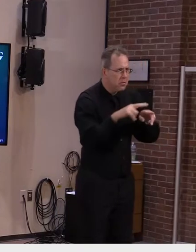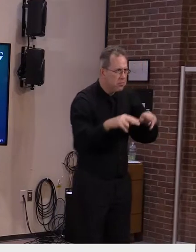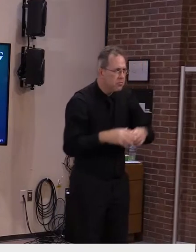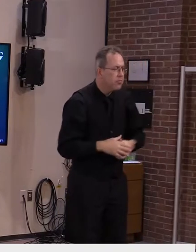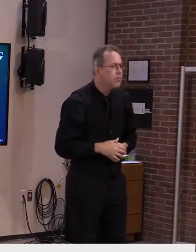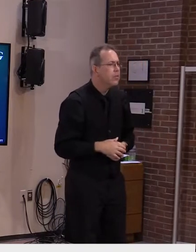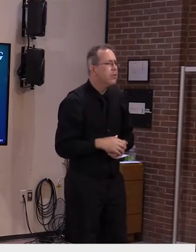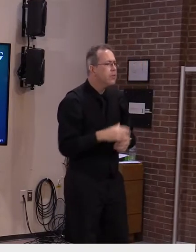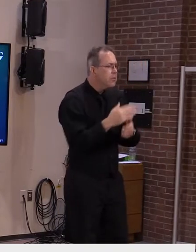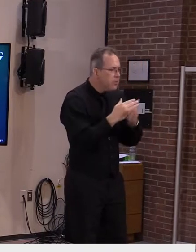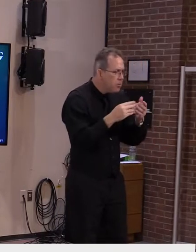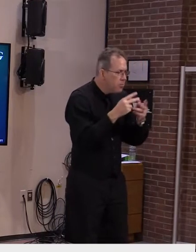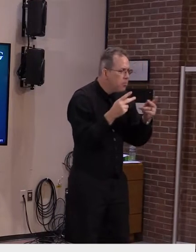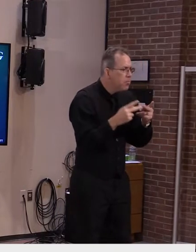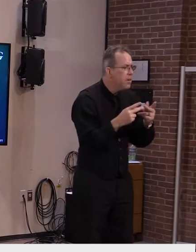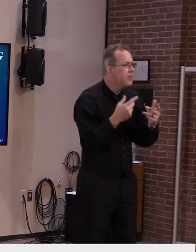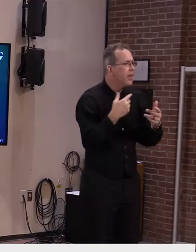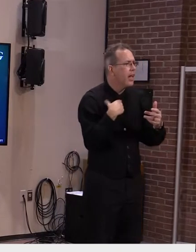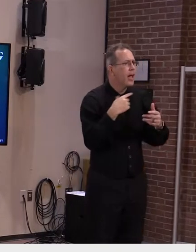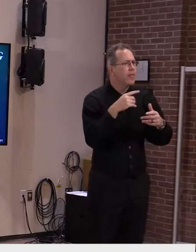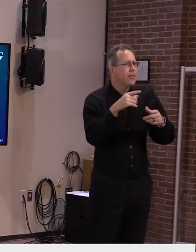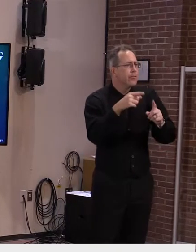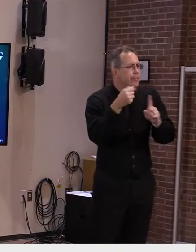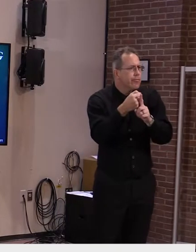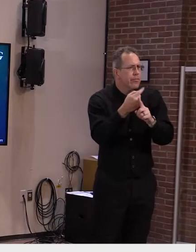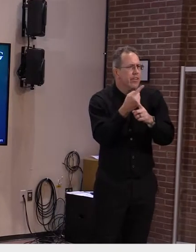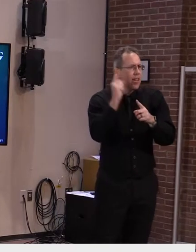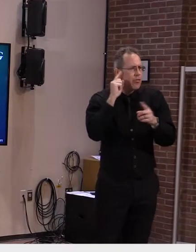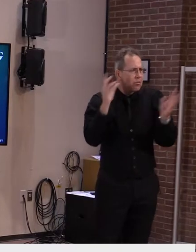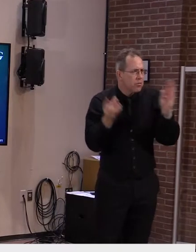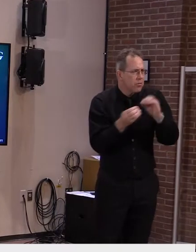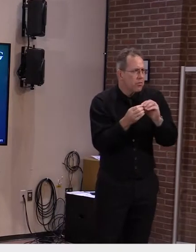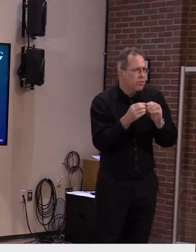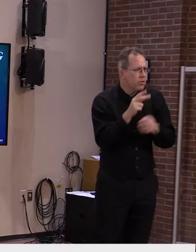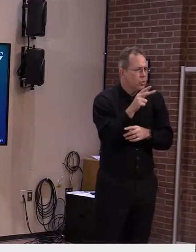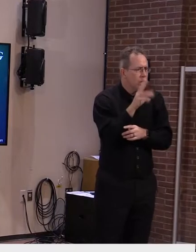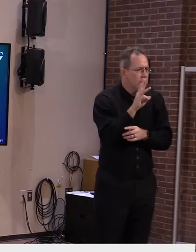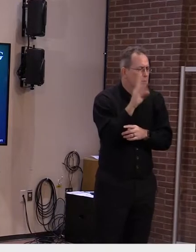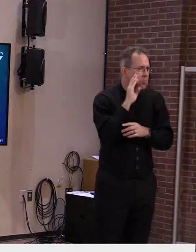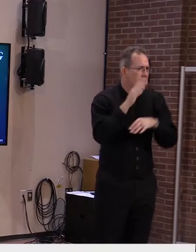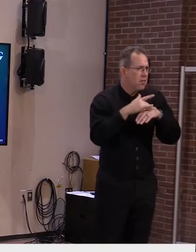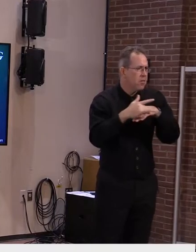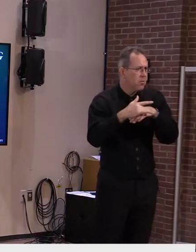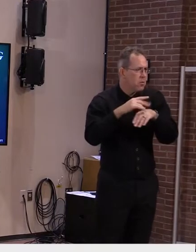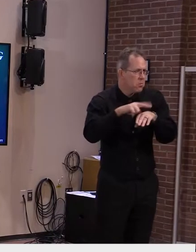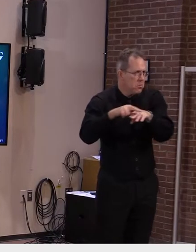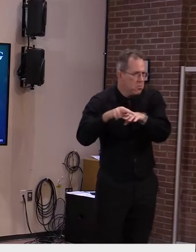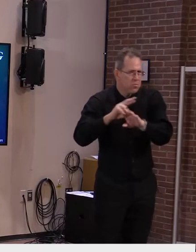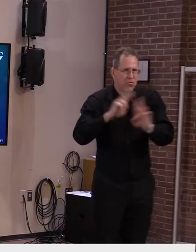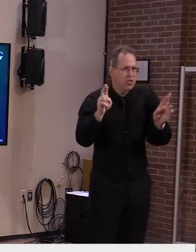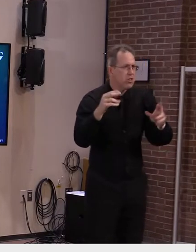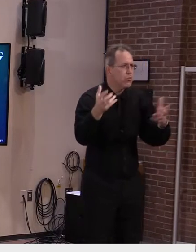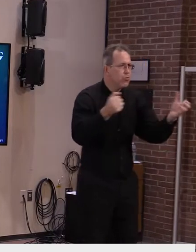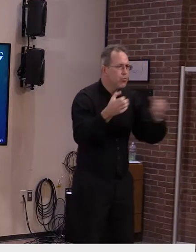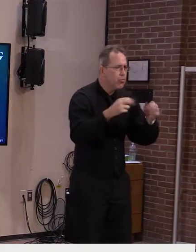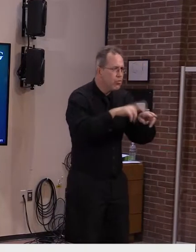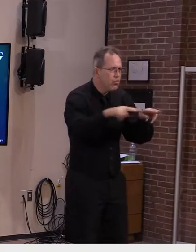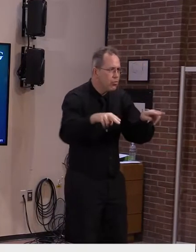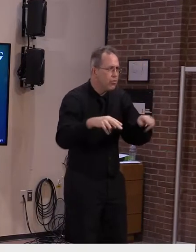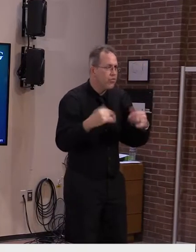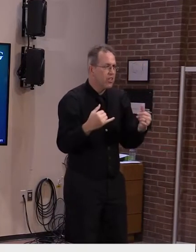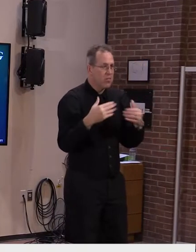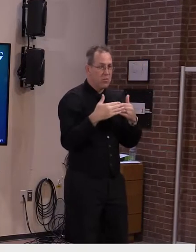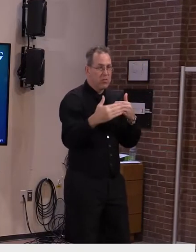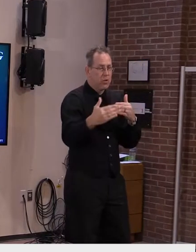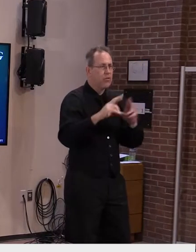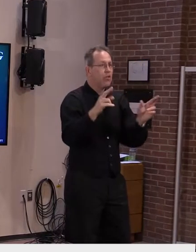online. We have 26 beds that are available as of this morning. That's out of the 80